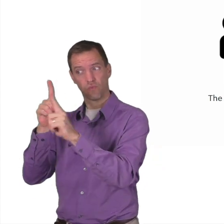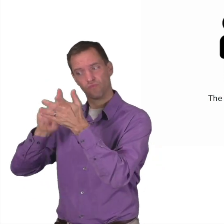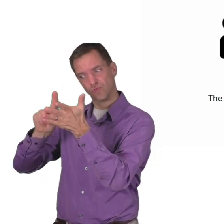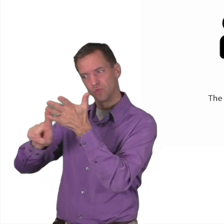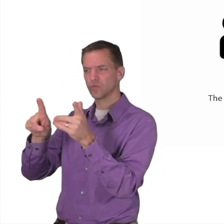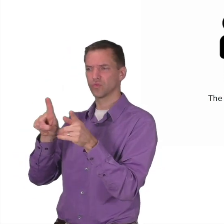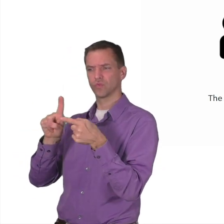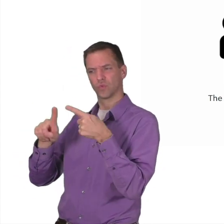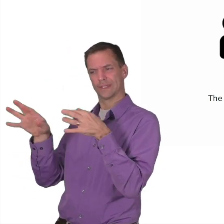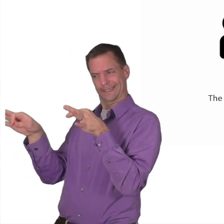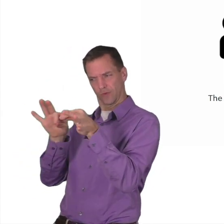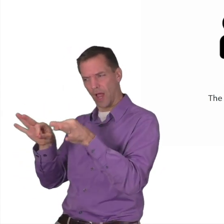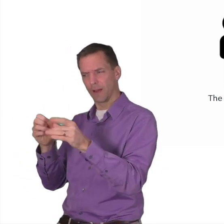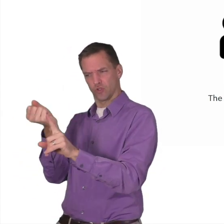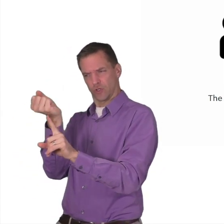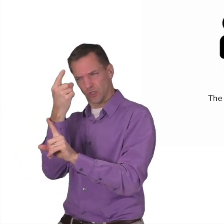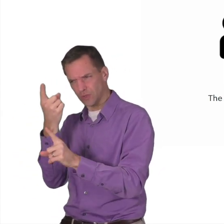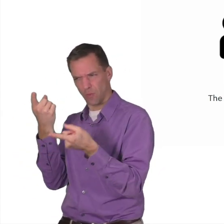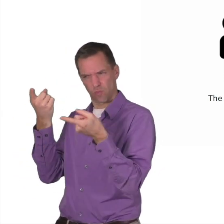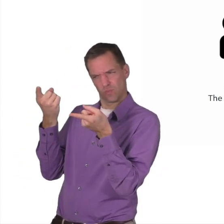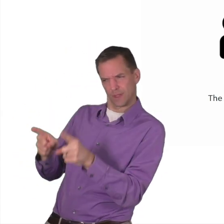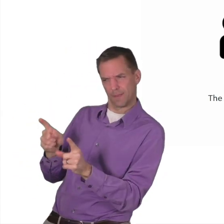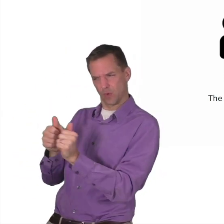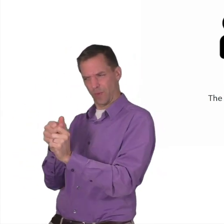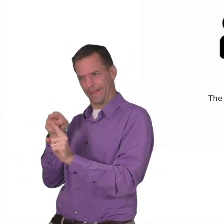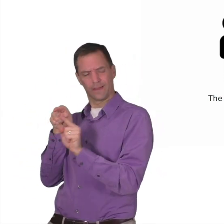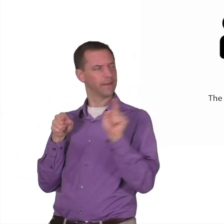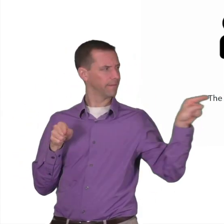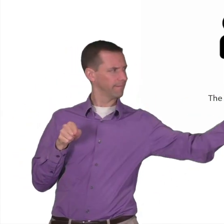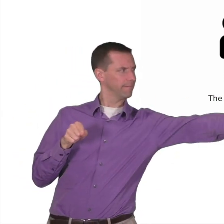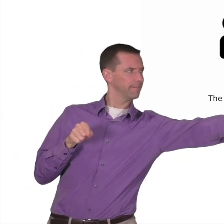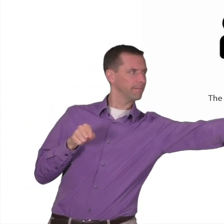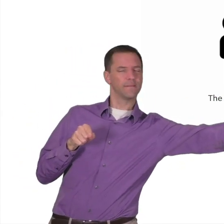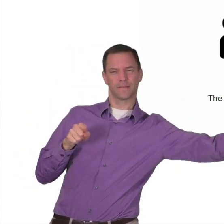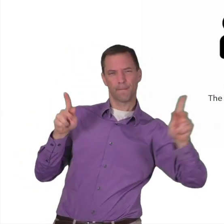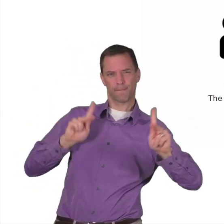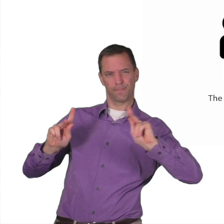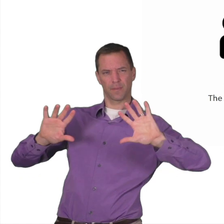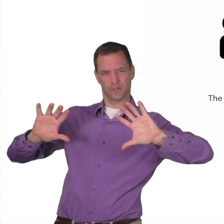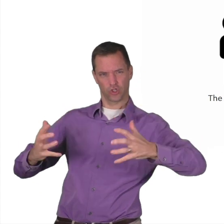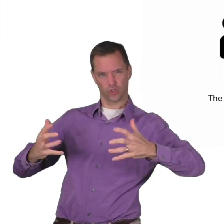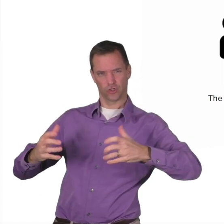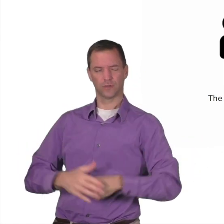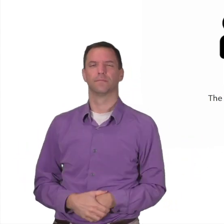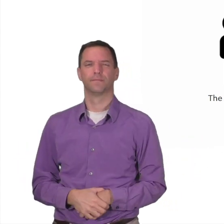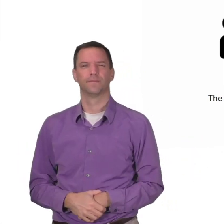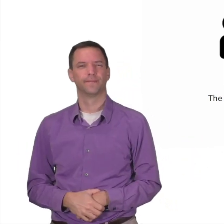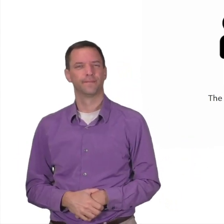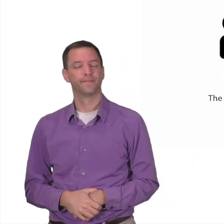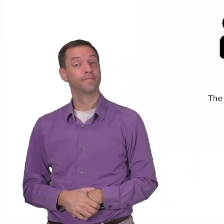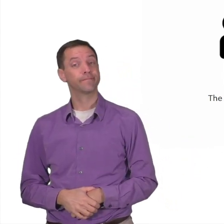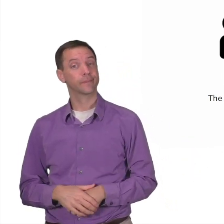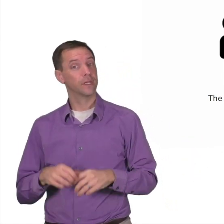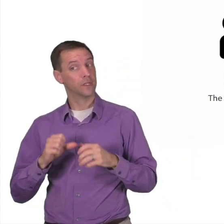And in most cases, the goal of research is to understand what's really going on in this population.